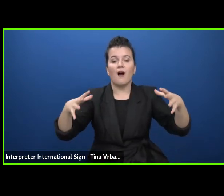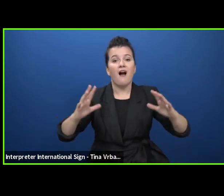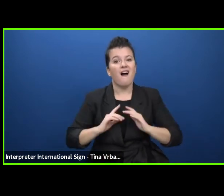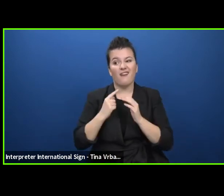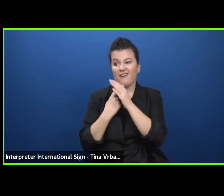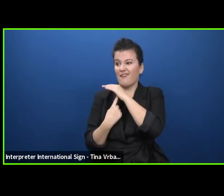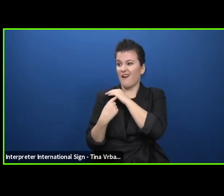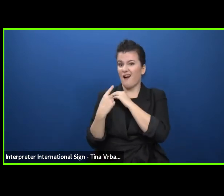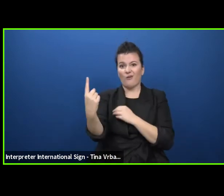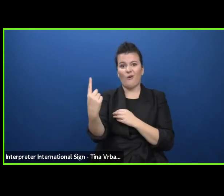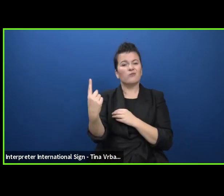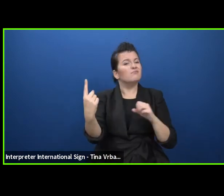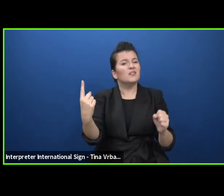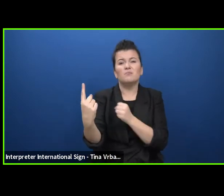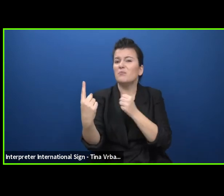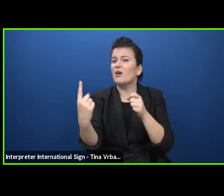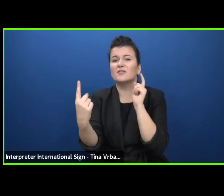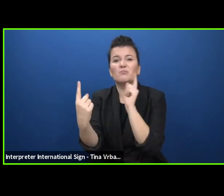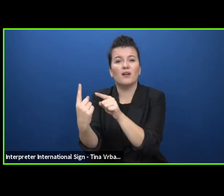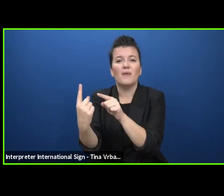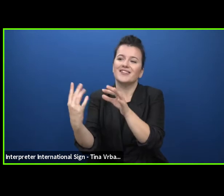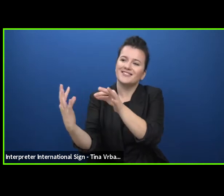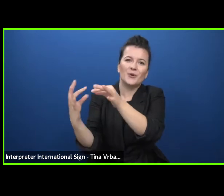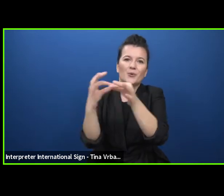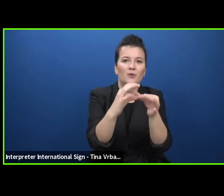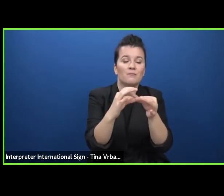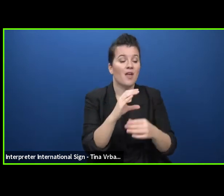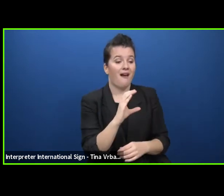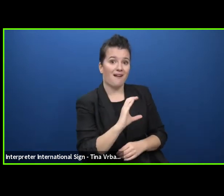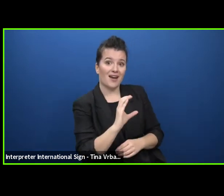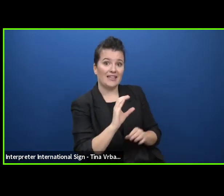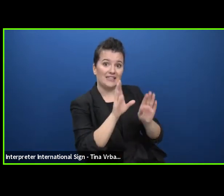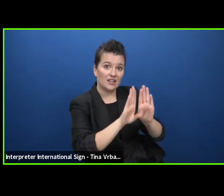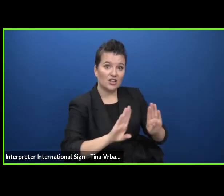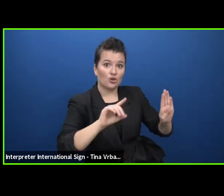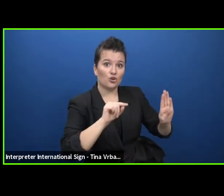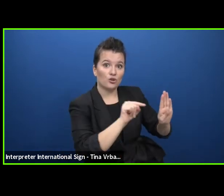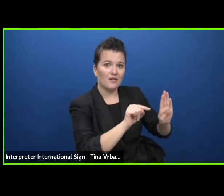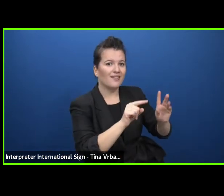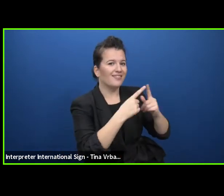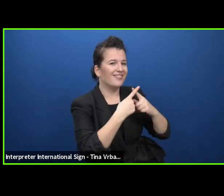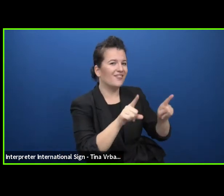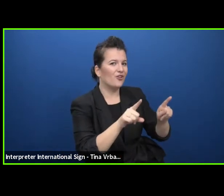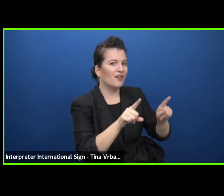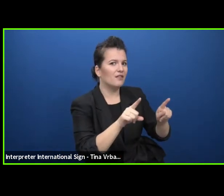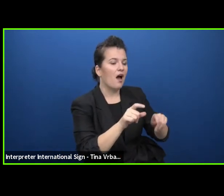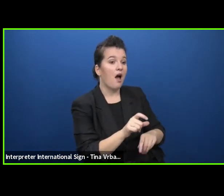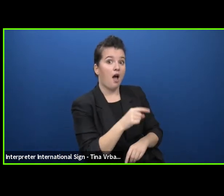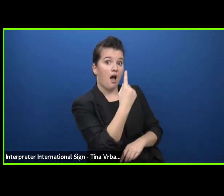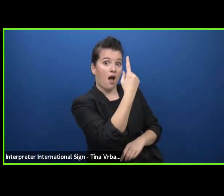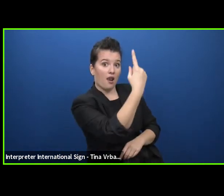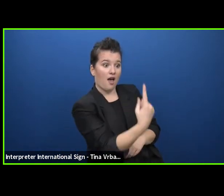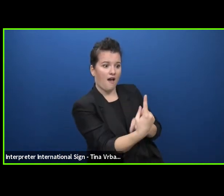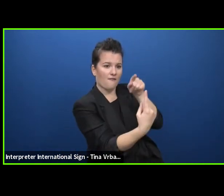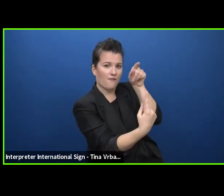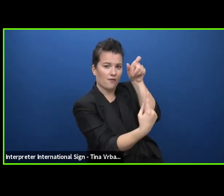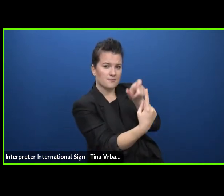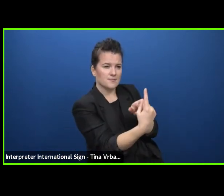But in the Cartesian theater, the paranoid theater, life is broken into pieces, dissected,